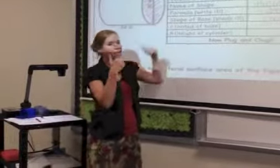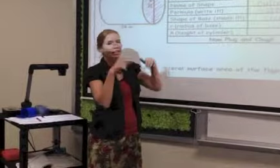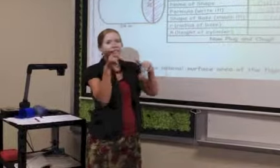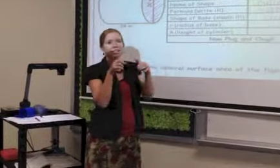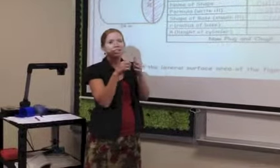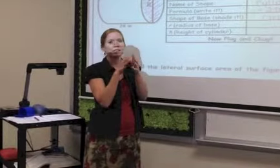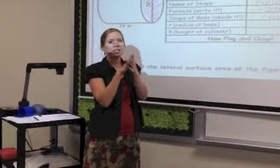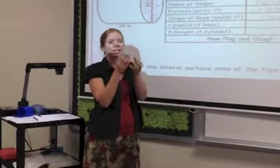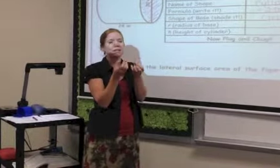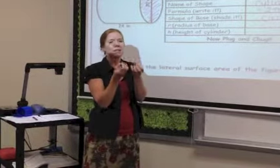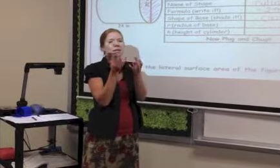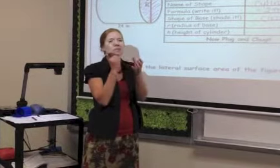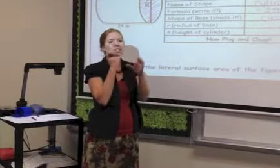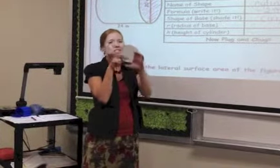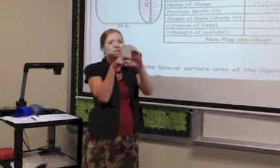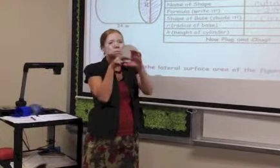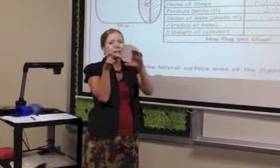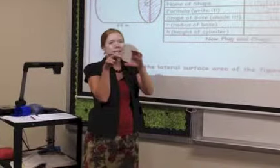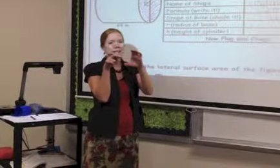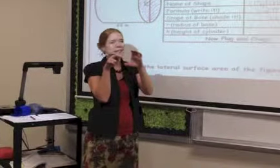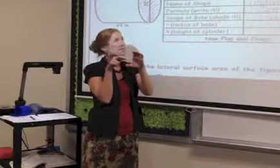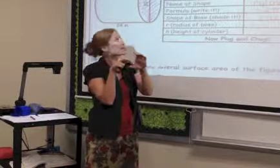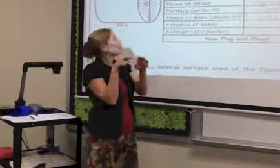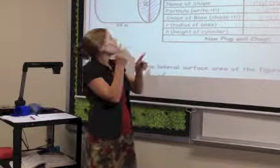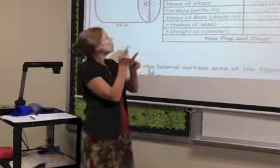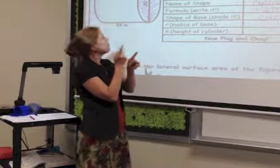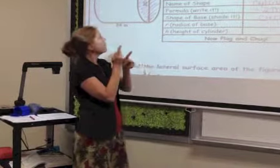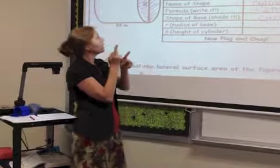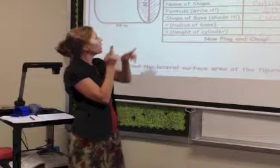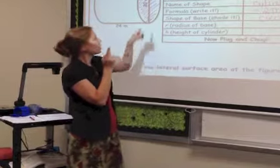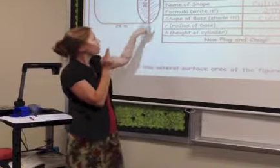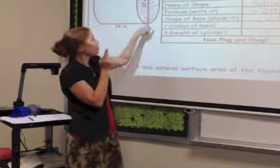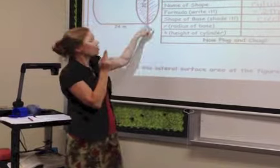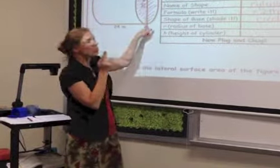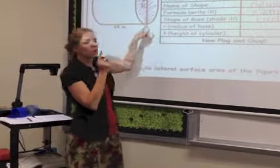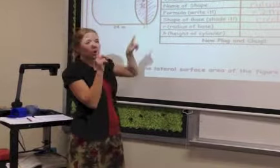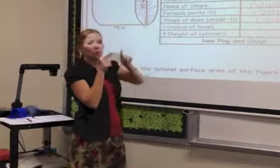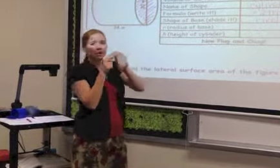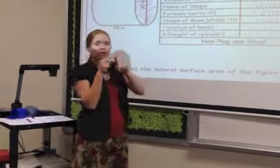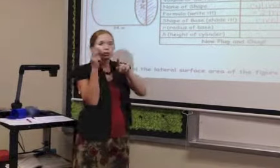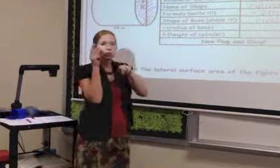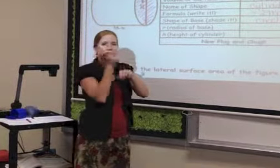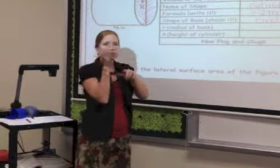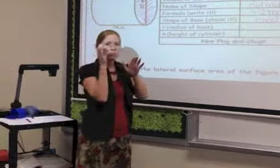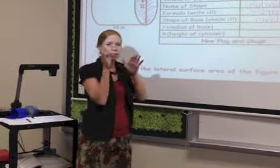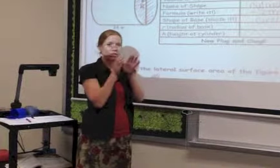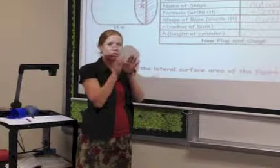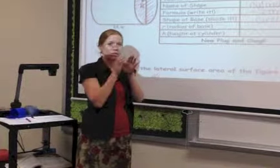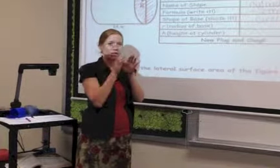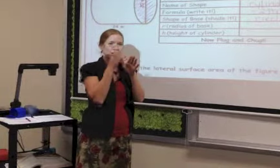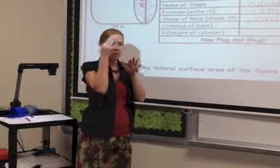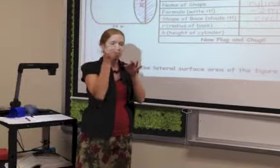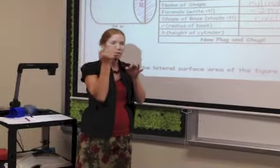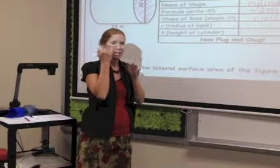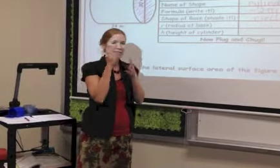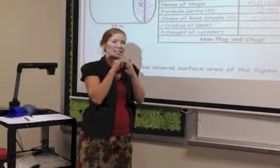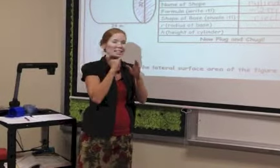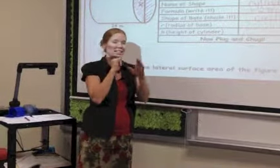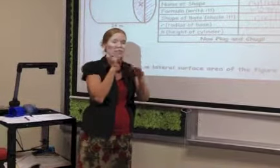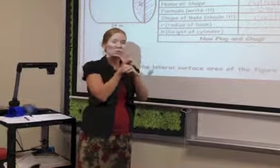Next, I need to put down how much is the radius. Be careful when you look at the picture and determine if that is using